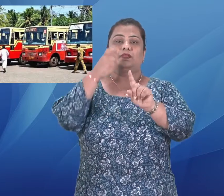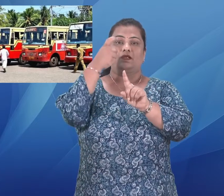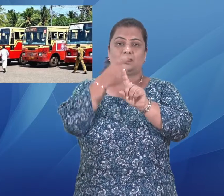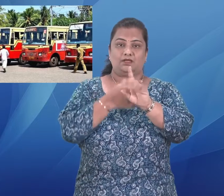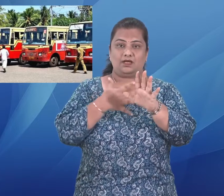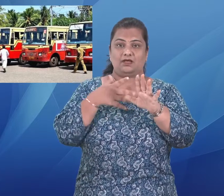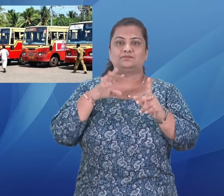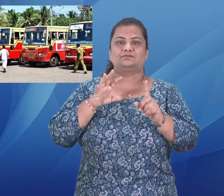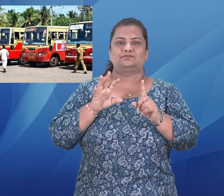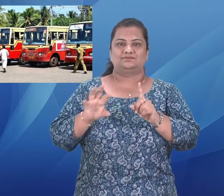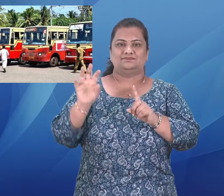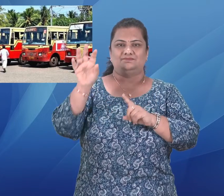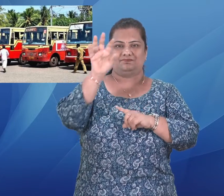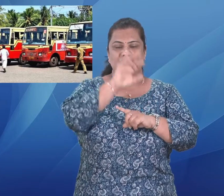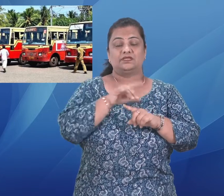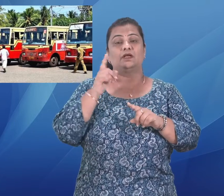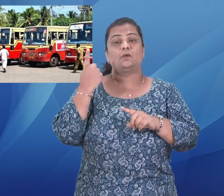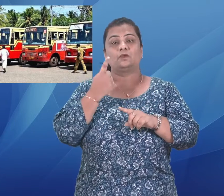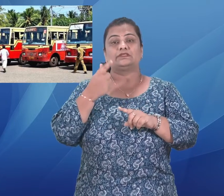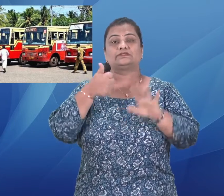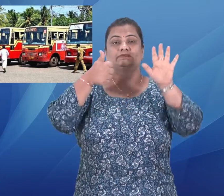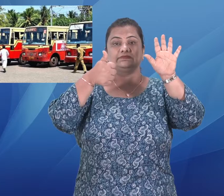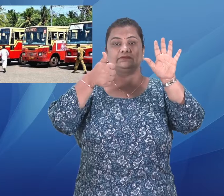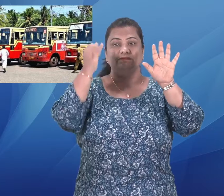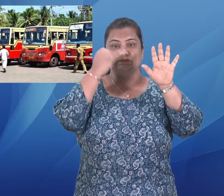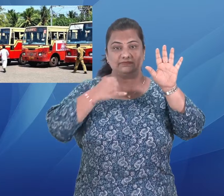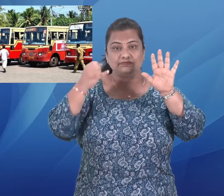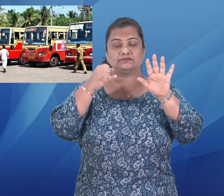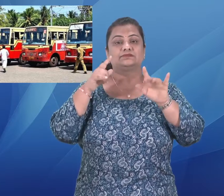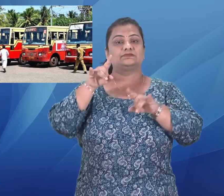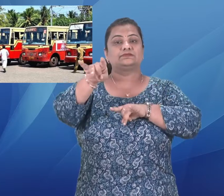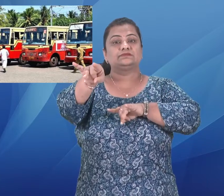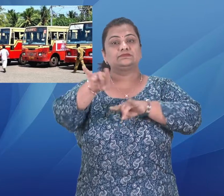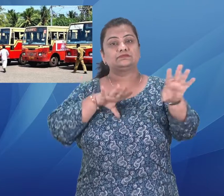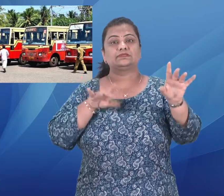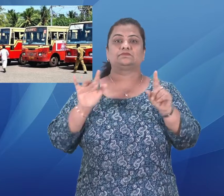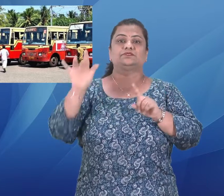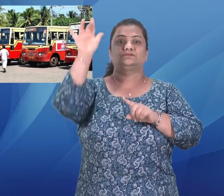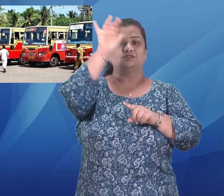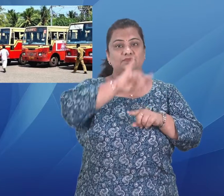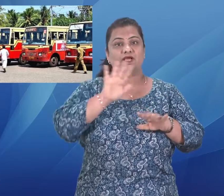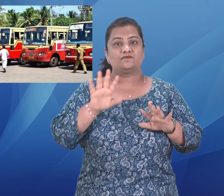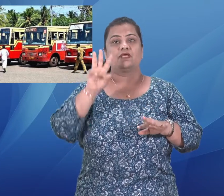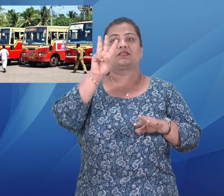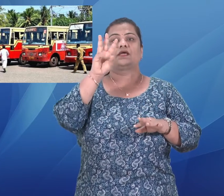A total of 300 buses are expected to be introduced in 6 cities in Kerala in the first phase of the